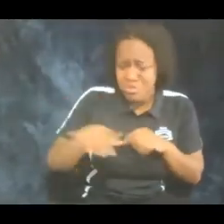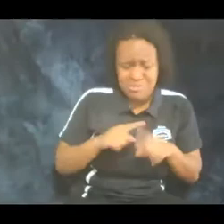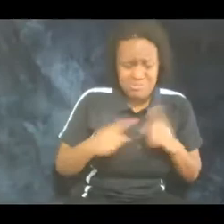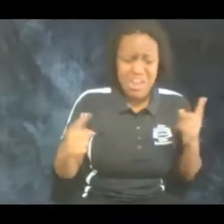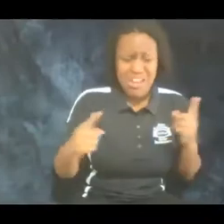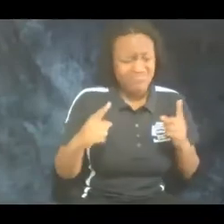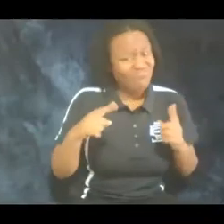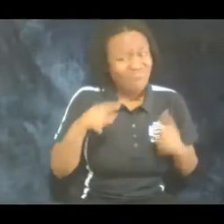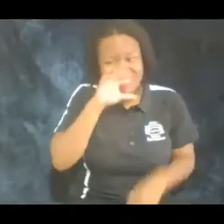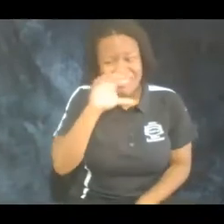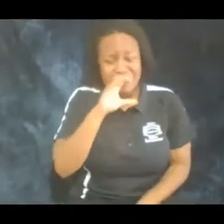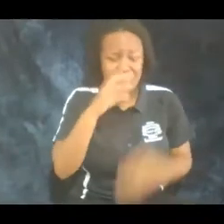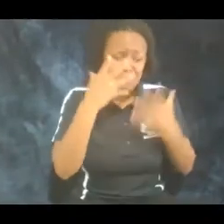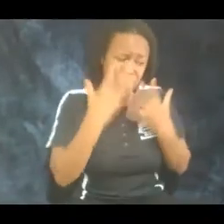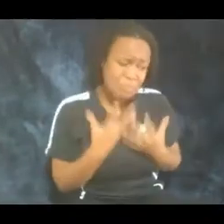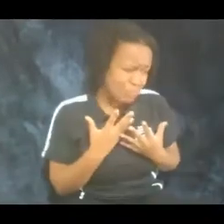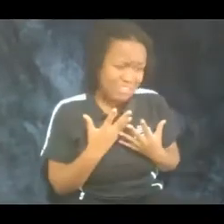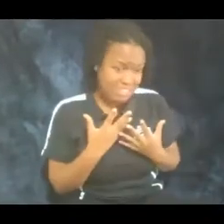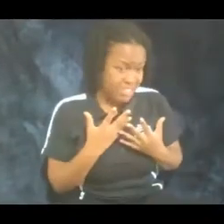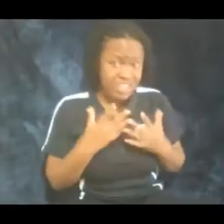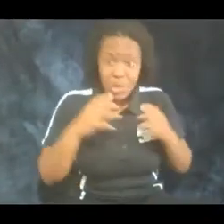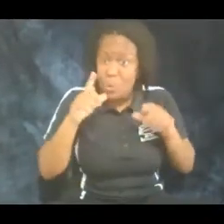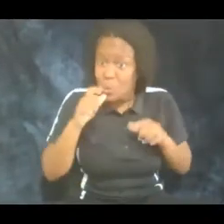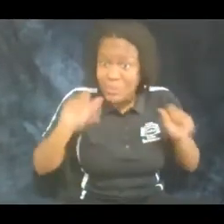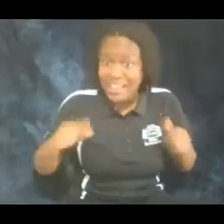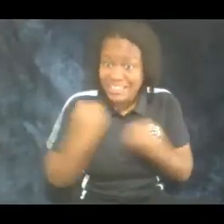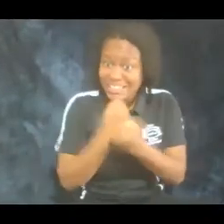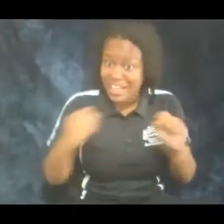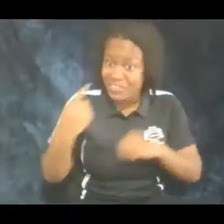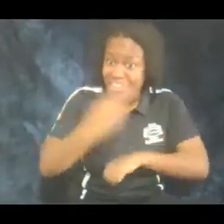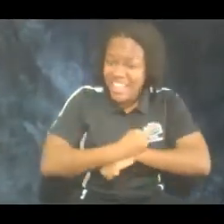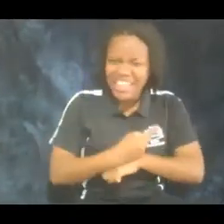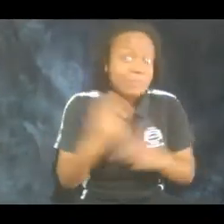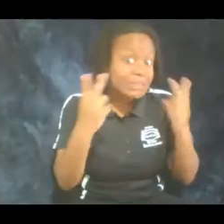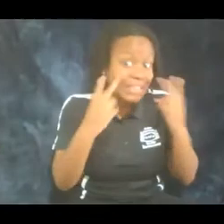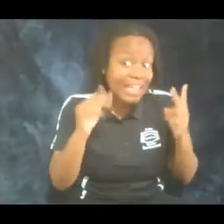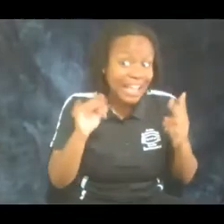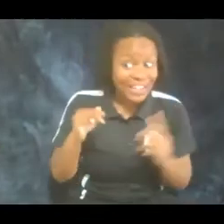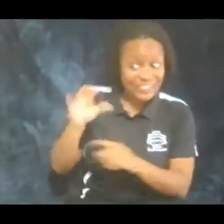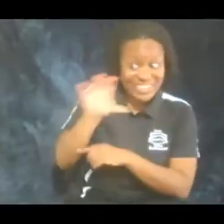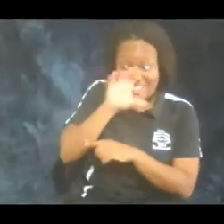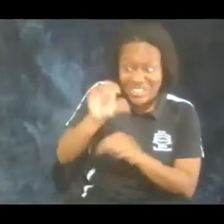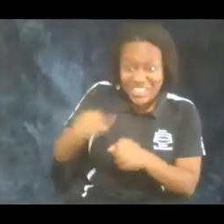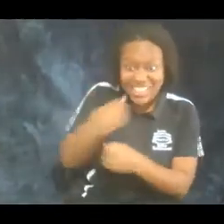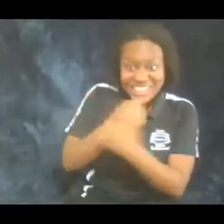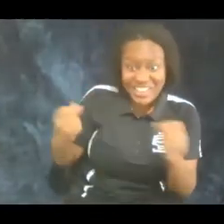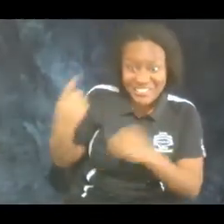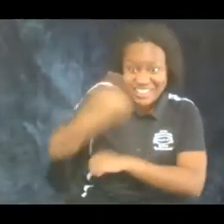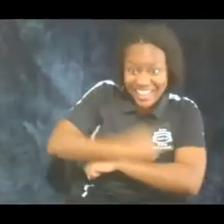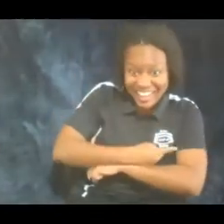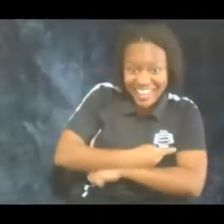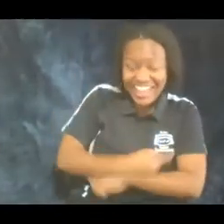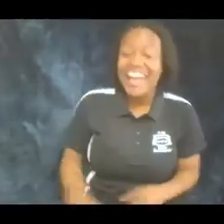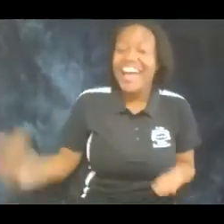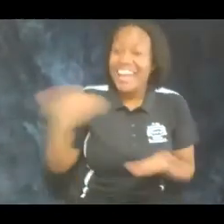So let's go ahead and read to find out if Cinder can save the day. Again, our read aloud for today